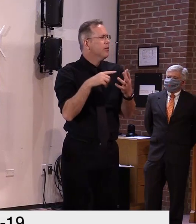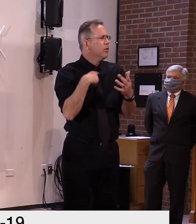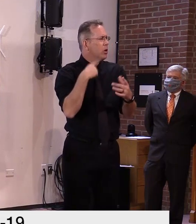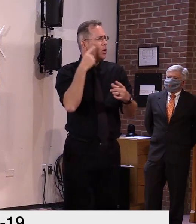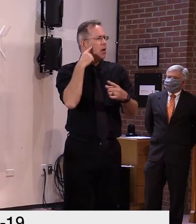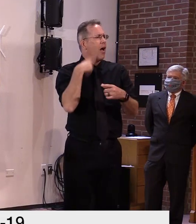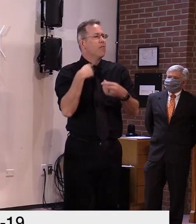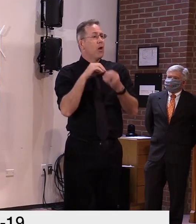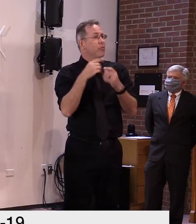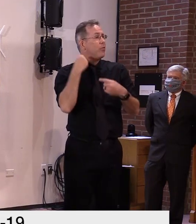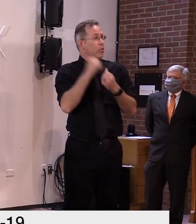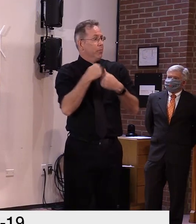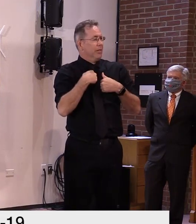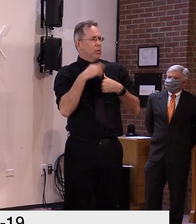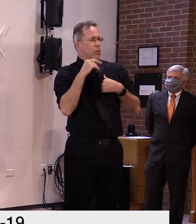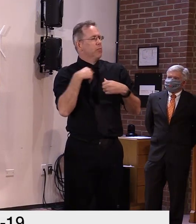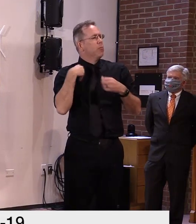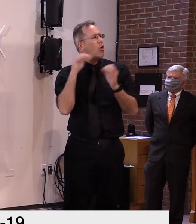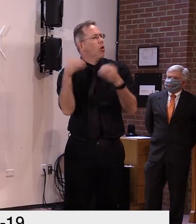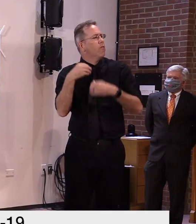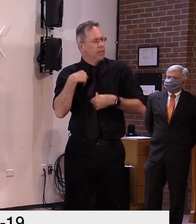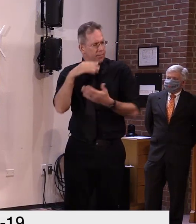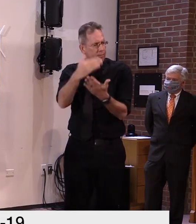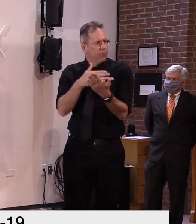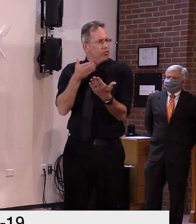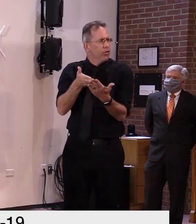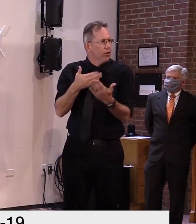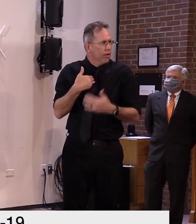have updated on our website every day.